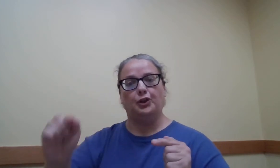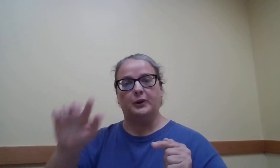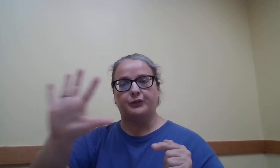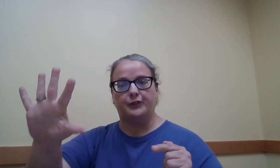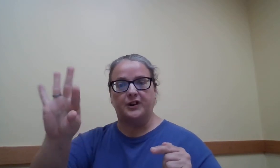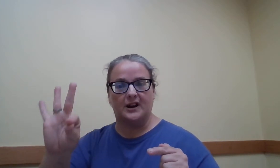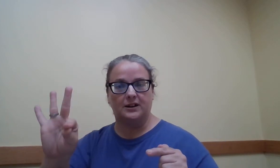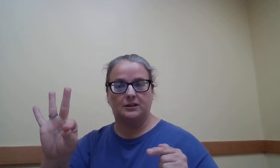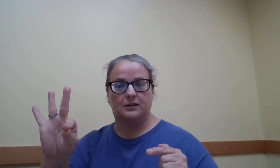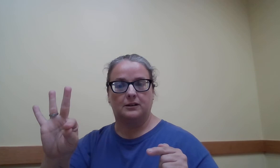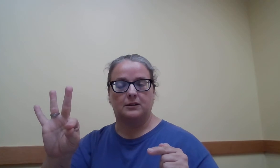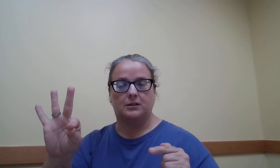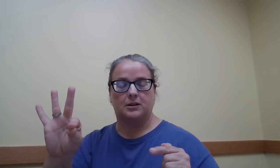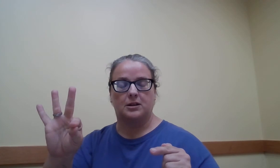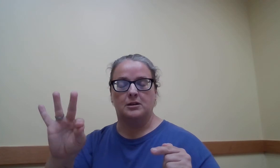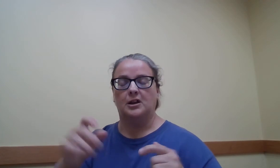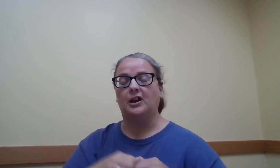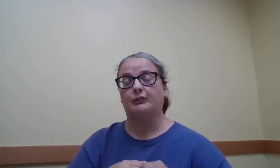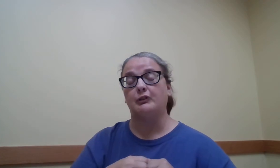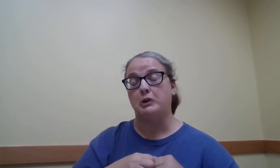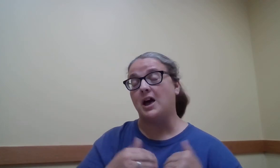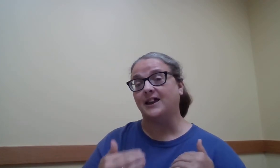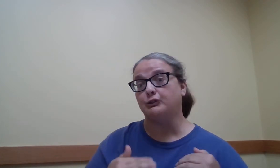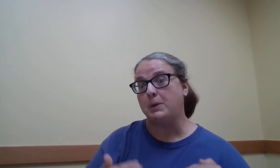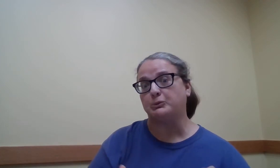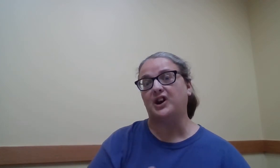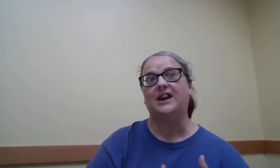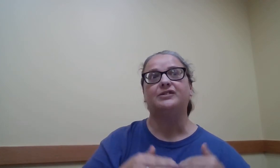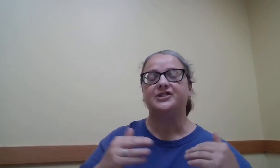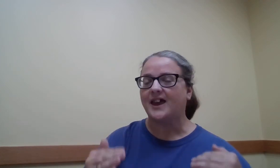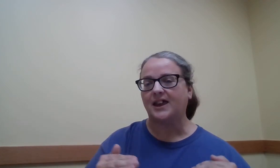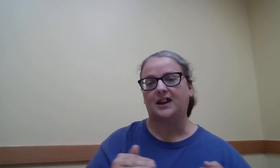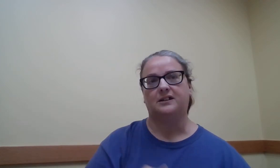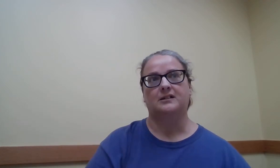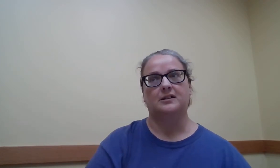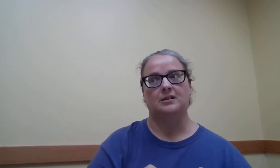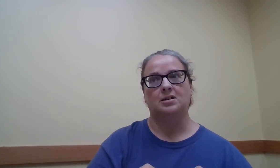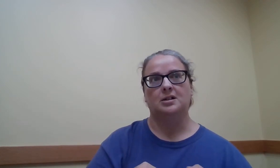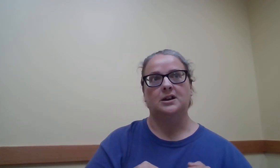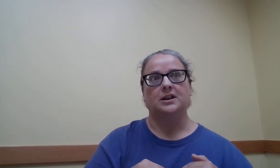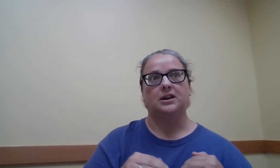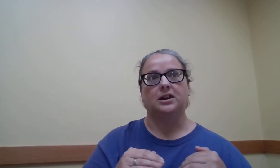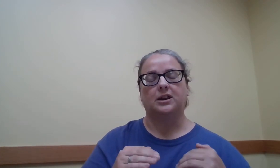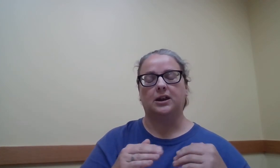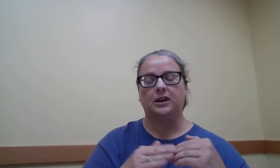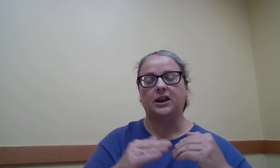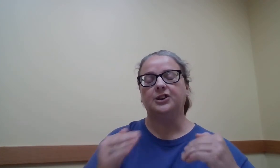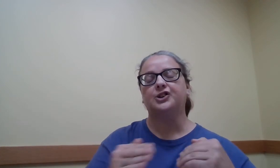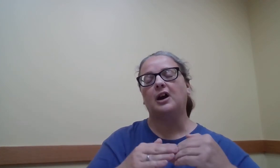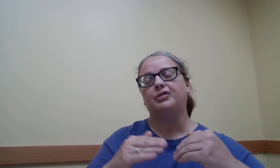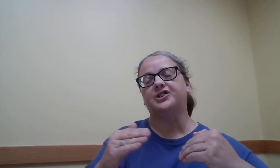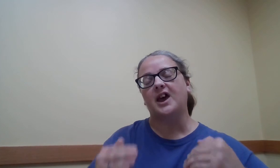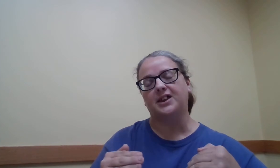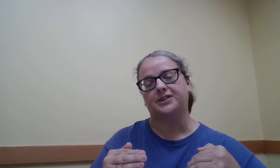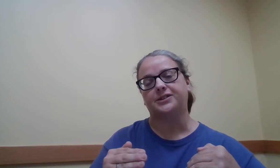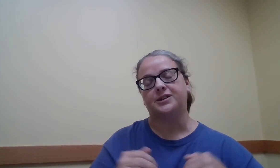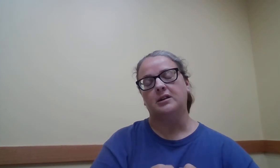the way to 59. Again, remember, in the decade, in each of the tens,